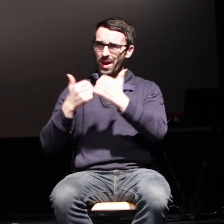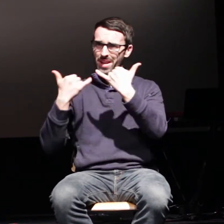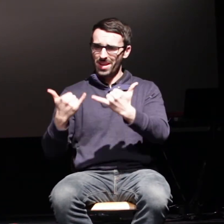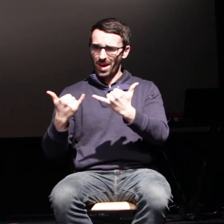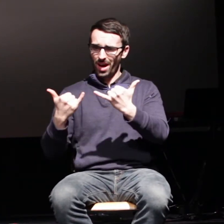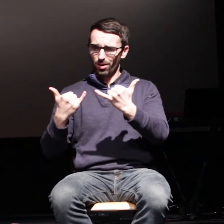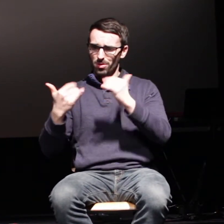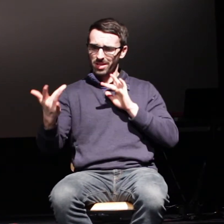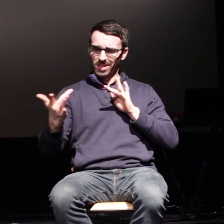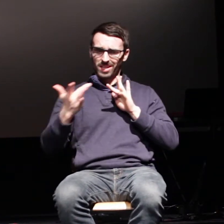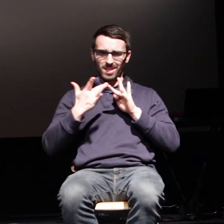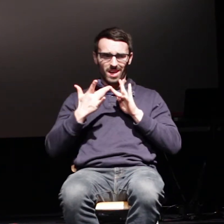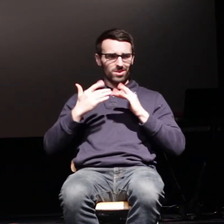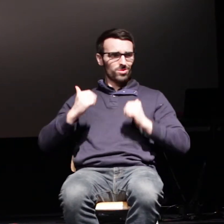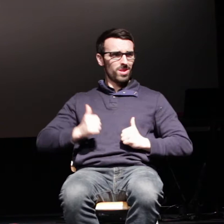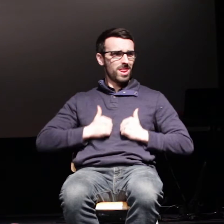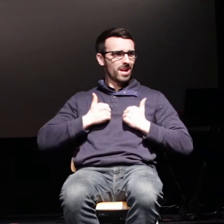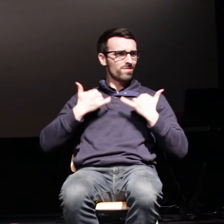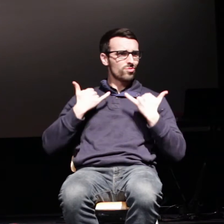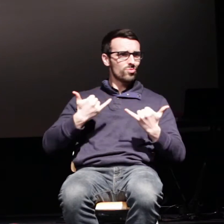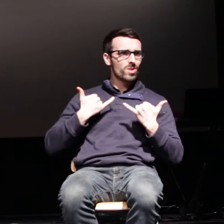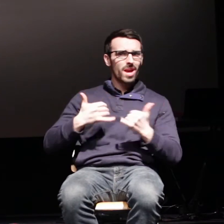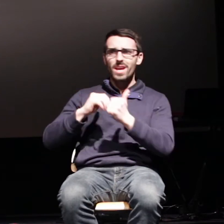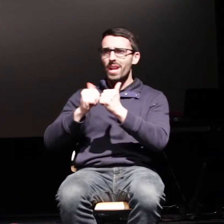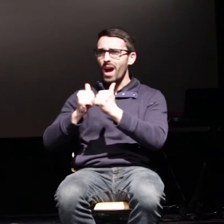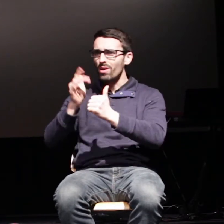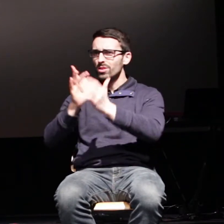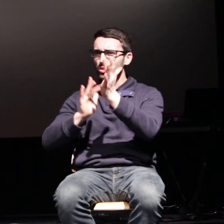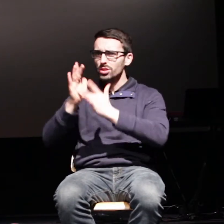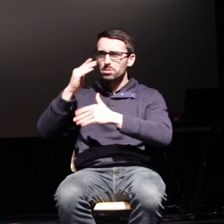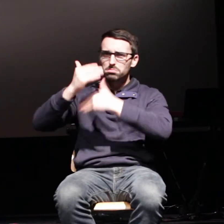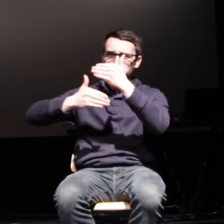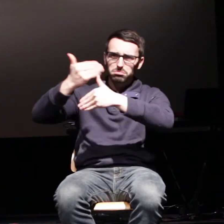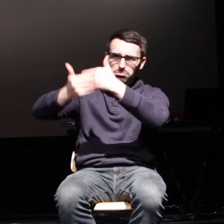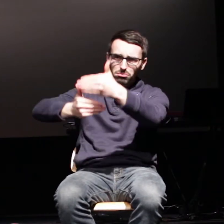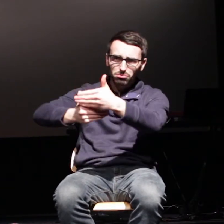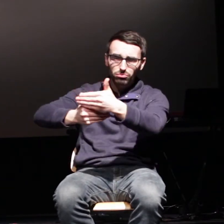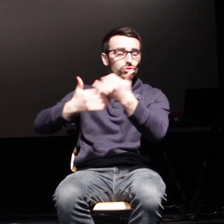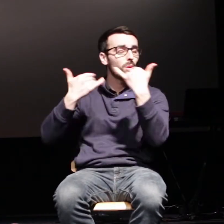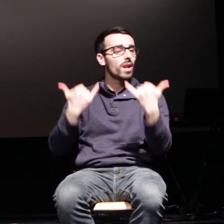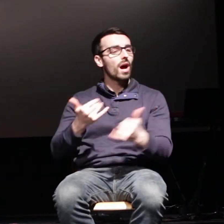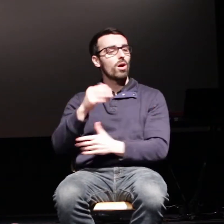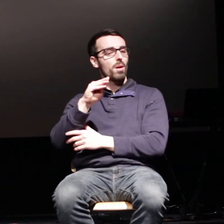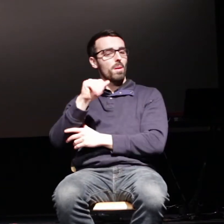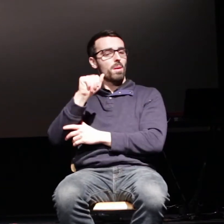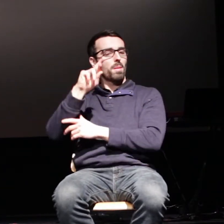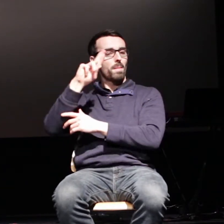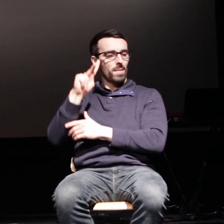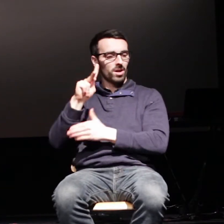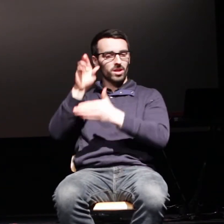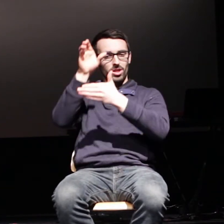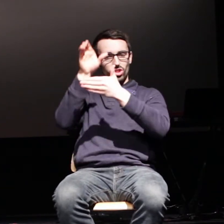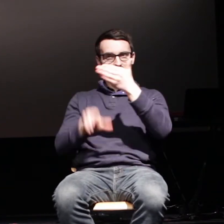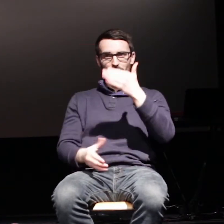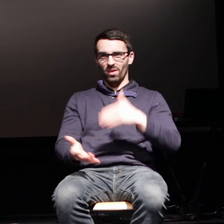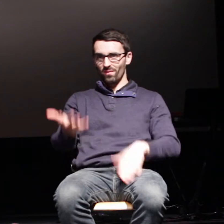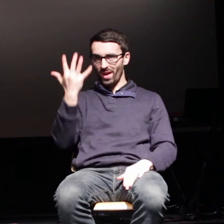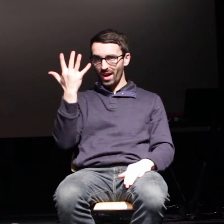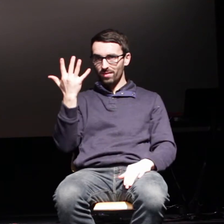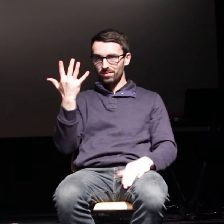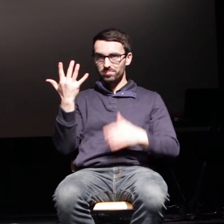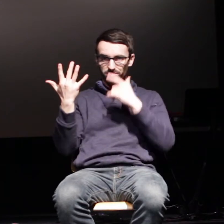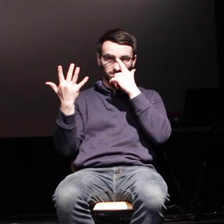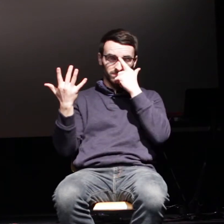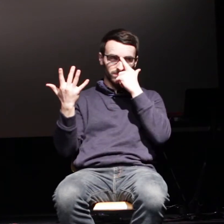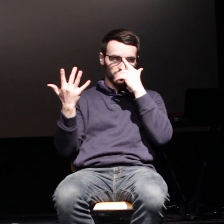see this story and the way that Jesus works in this story? So today we're going to be in Mark chapter 5. That's where we are. That's where we're going to be spending some time